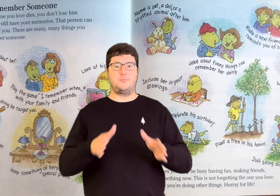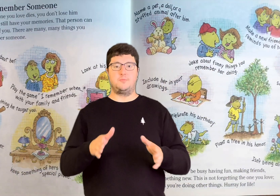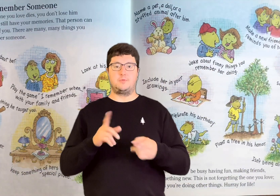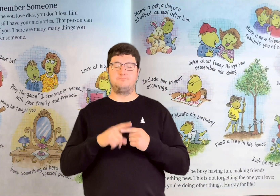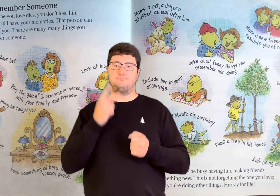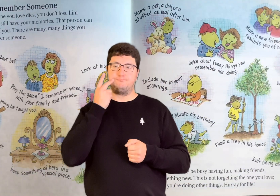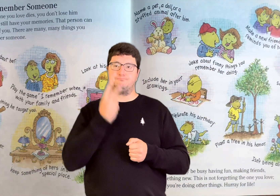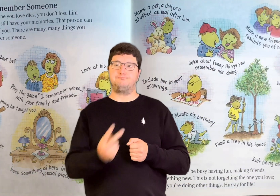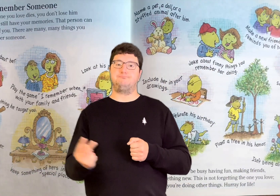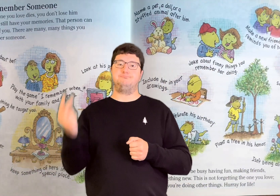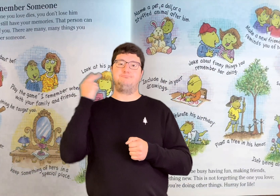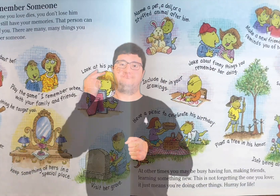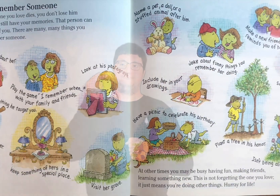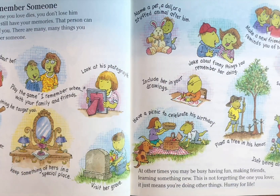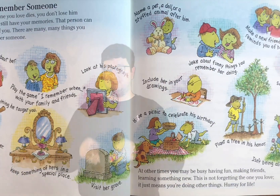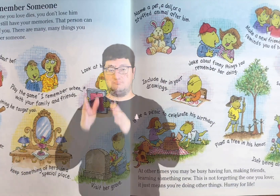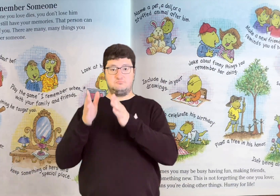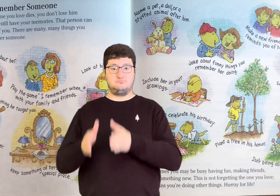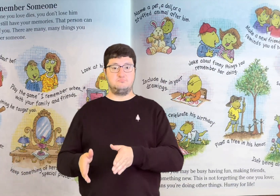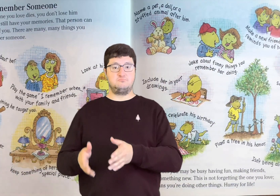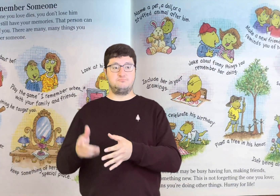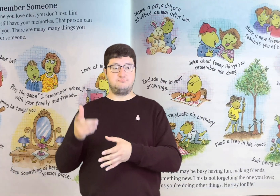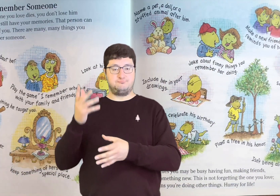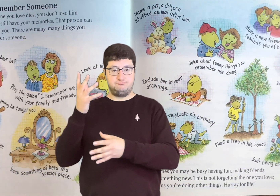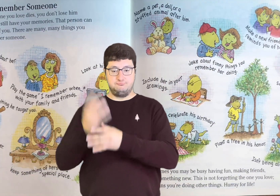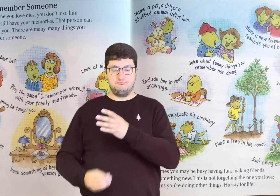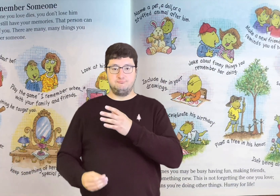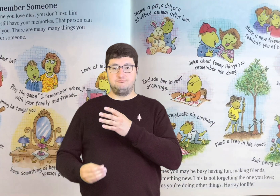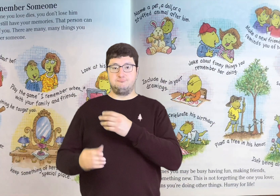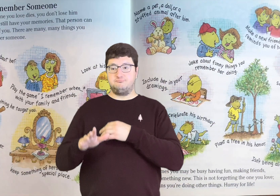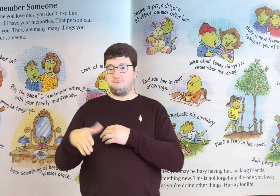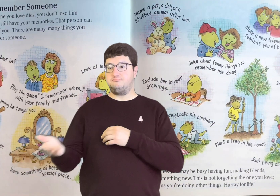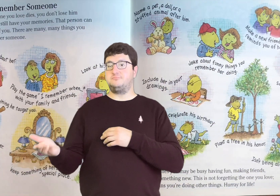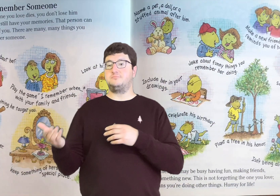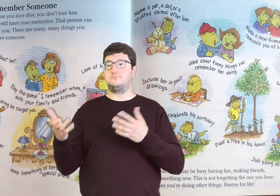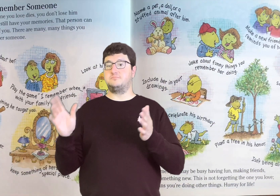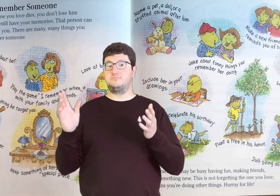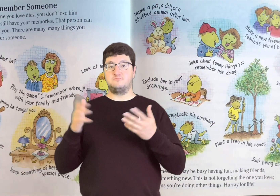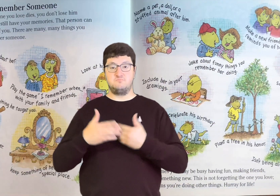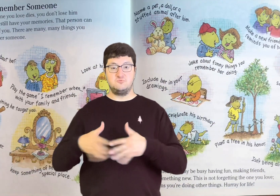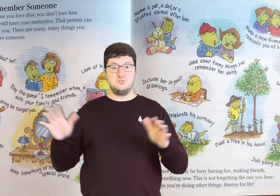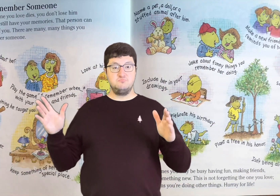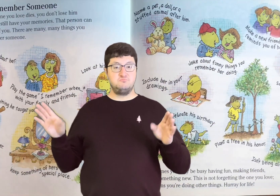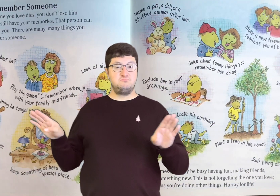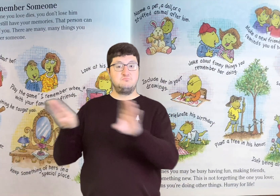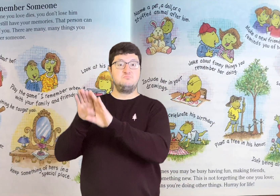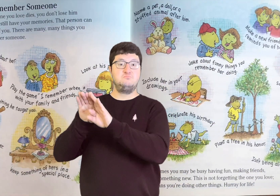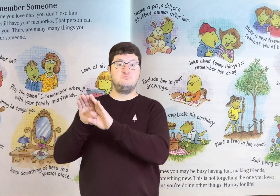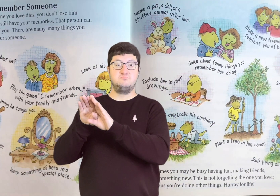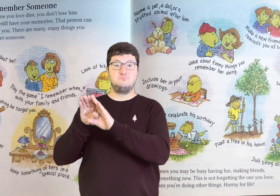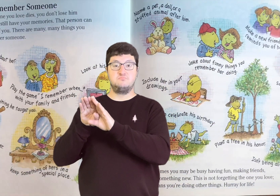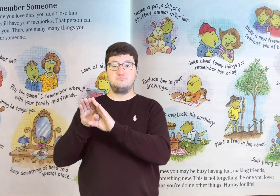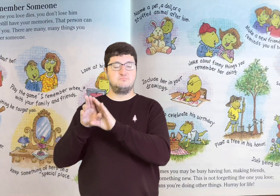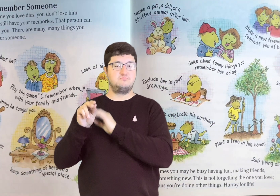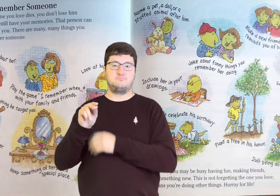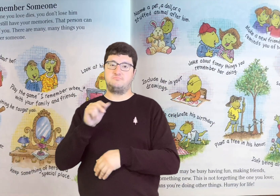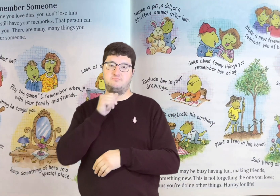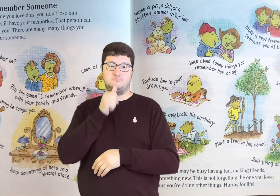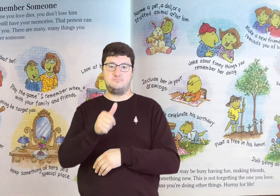Ways to remember someone. Even when someone you love dies, you don't lose them completely. You still have their